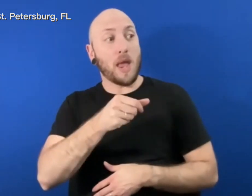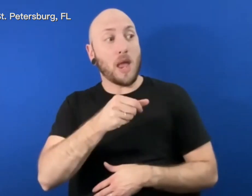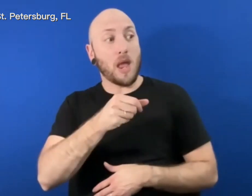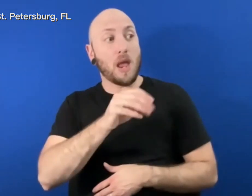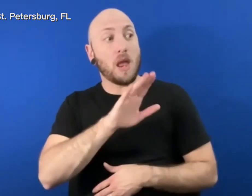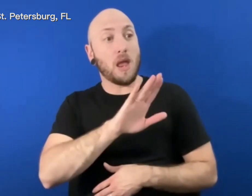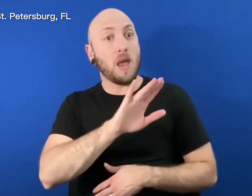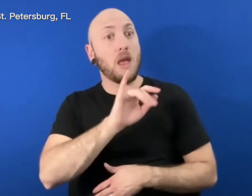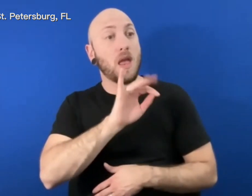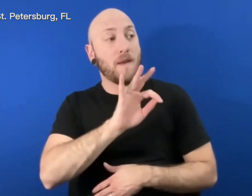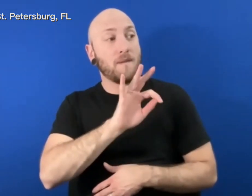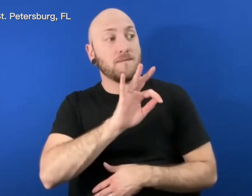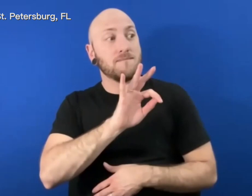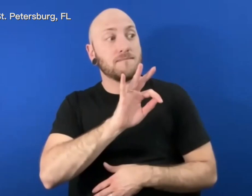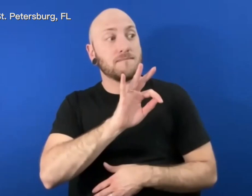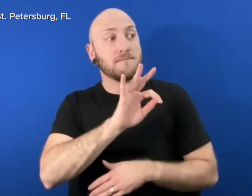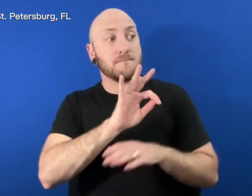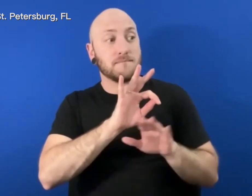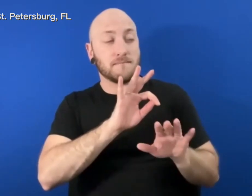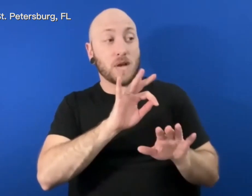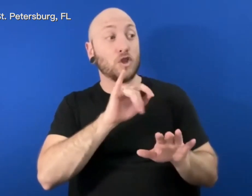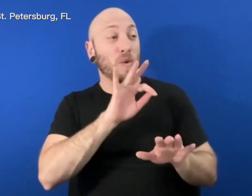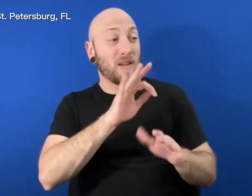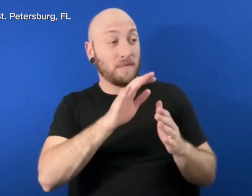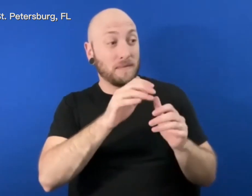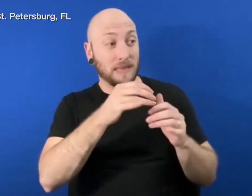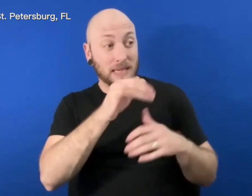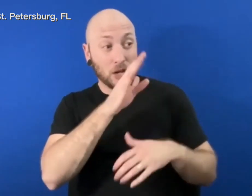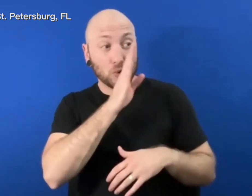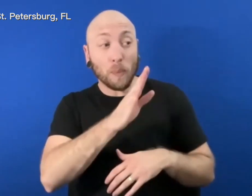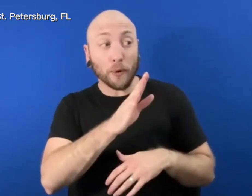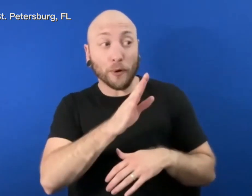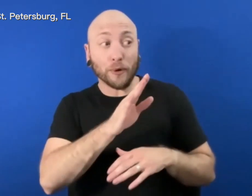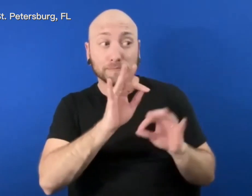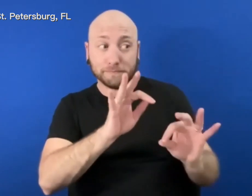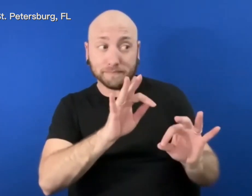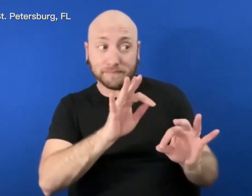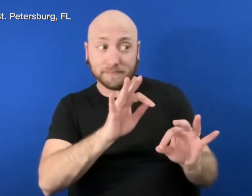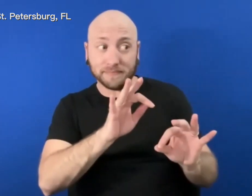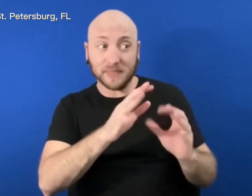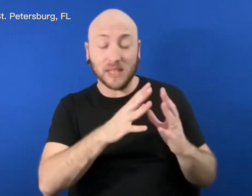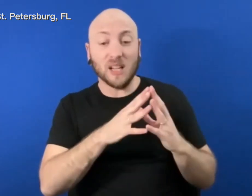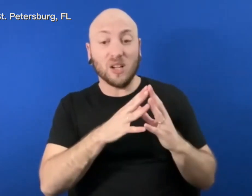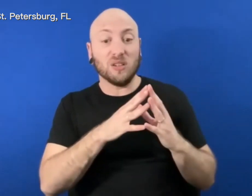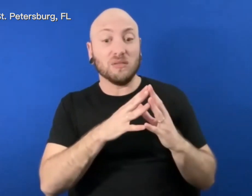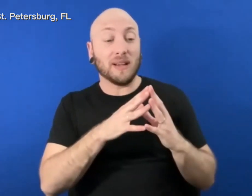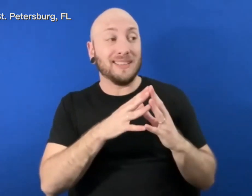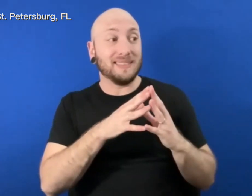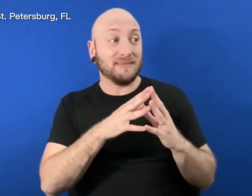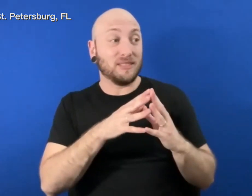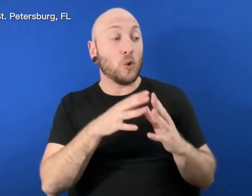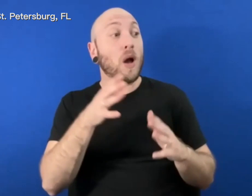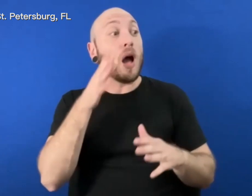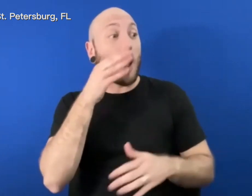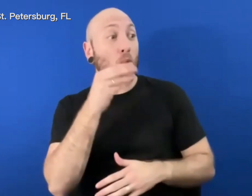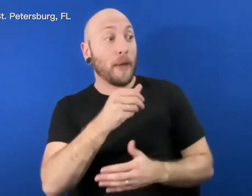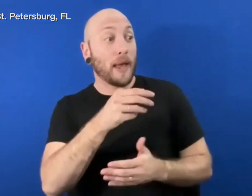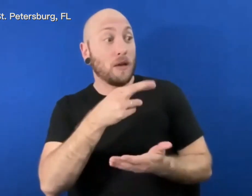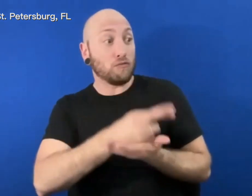if you can do this, this is your last chance, because I'm breaking off all contact with you. And I agreed. I said, I will